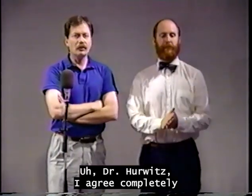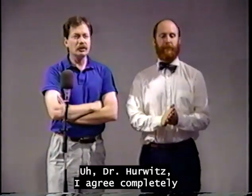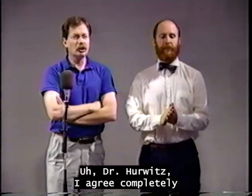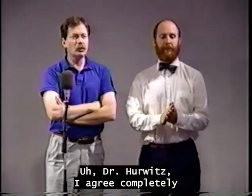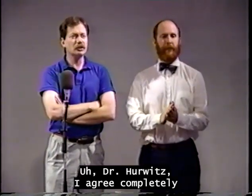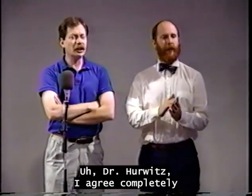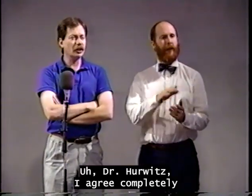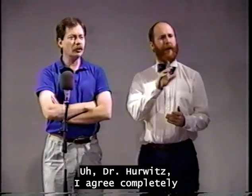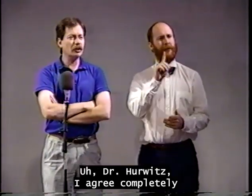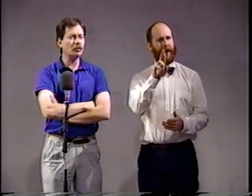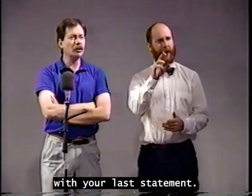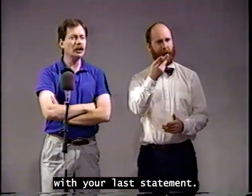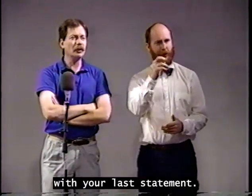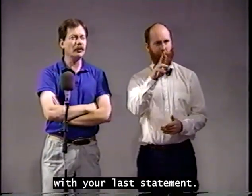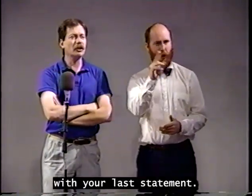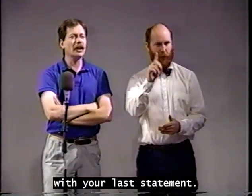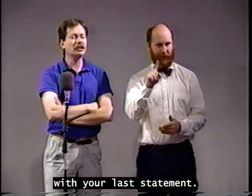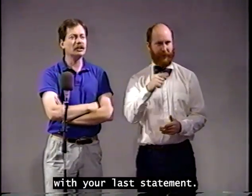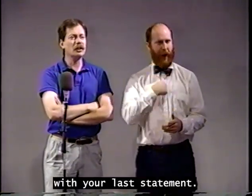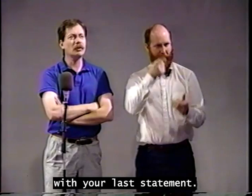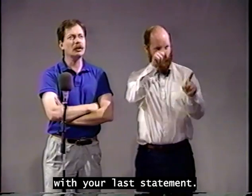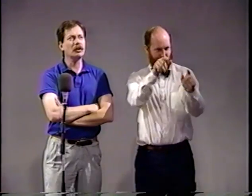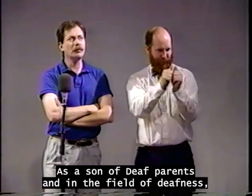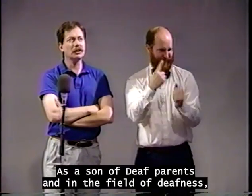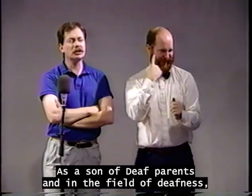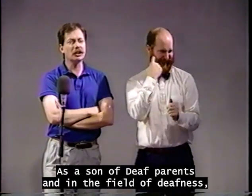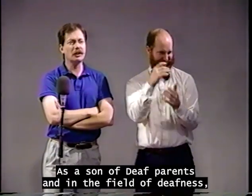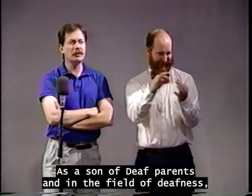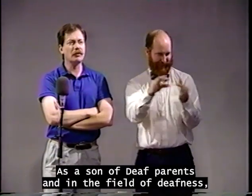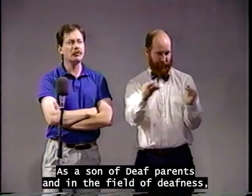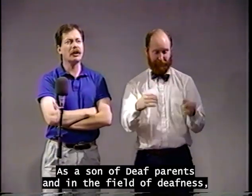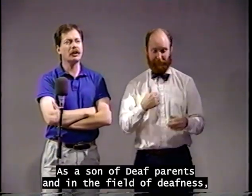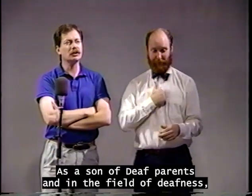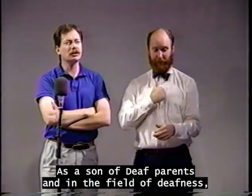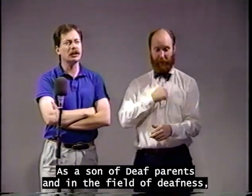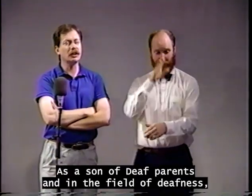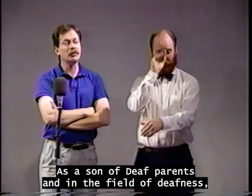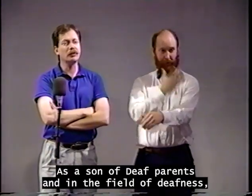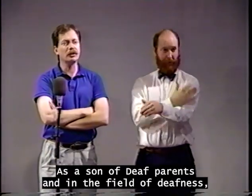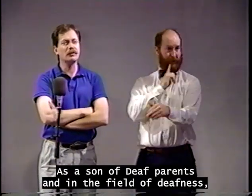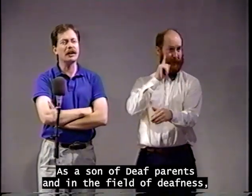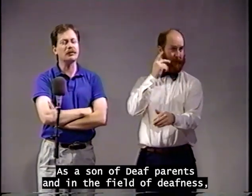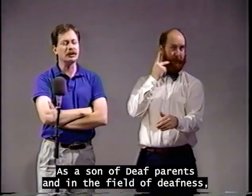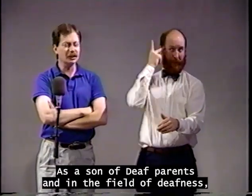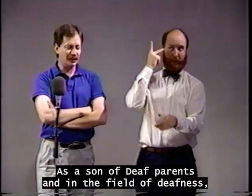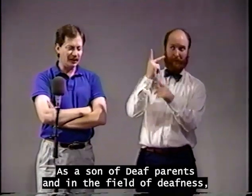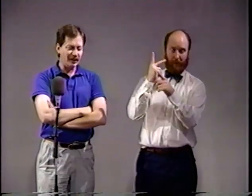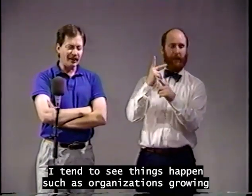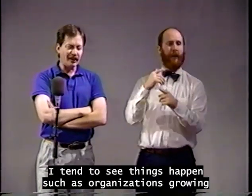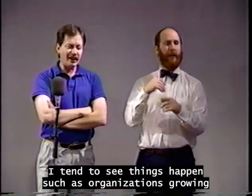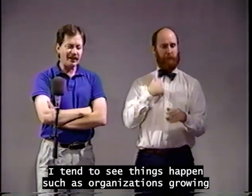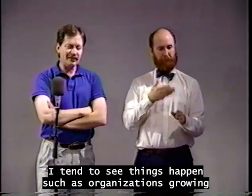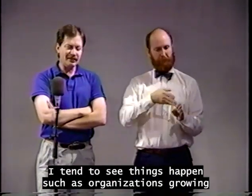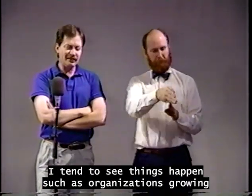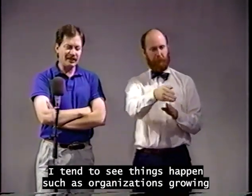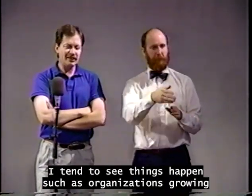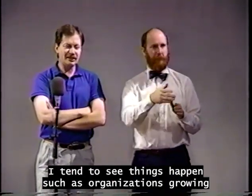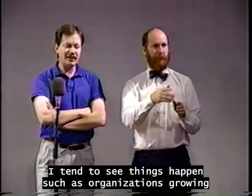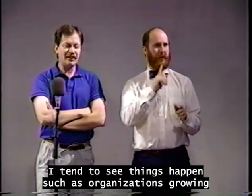Dr. Hurwitz, I agree completely with your last statement. As a son of deaf parents and in the field of deafness, I tend to see